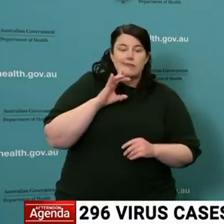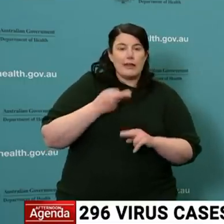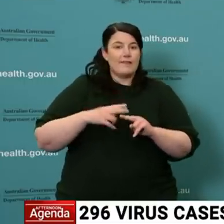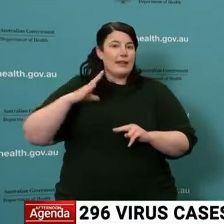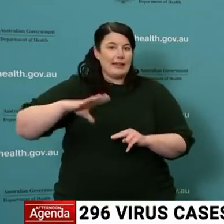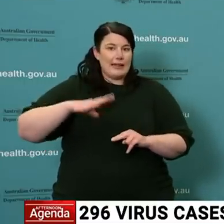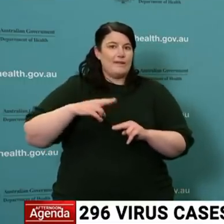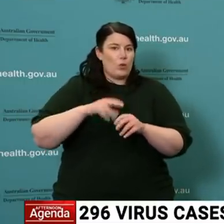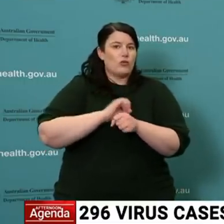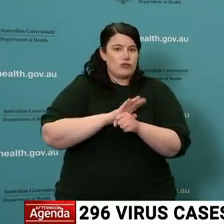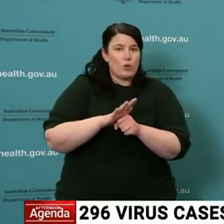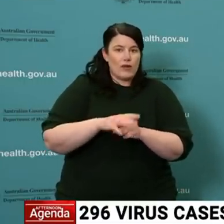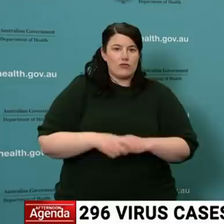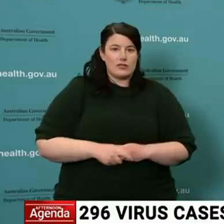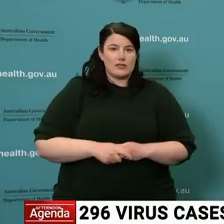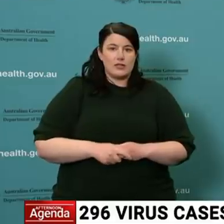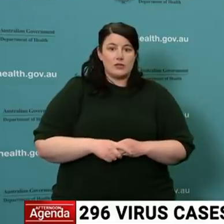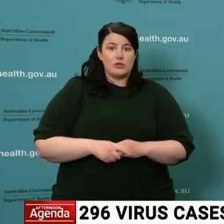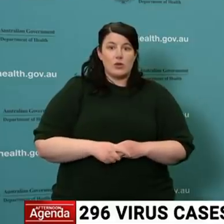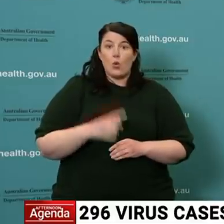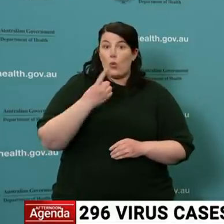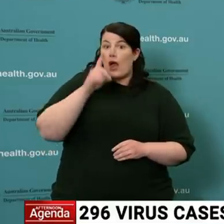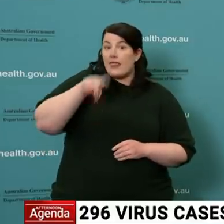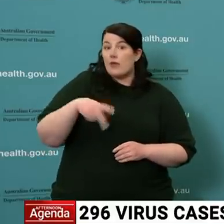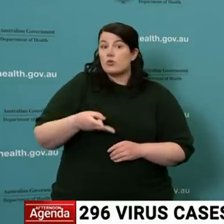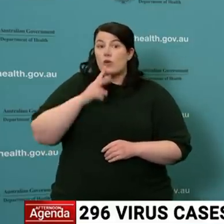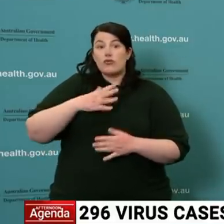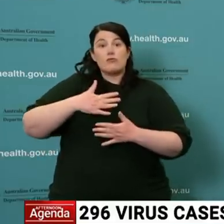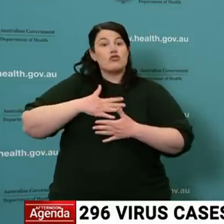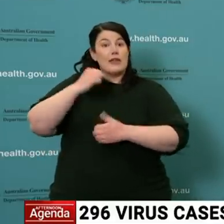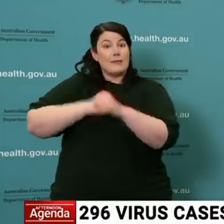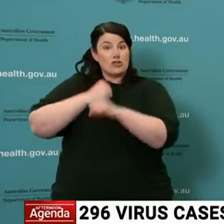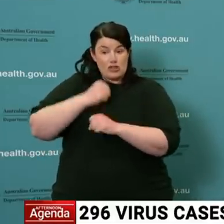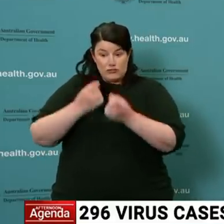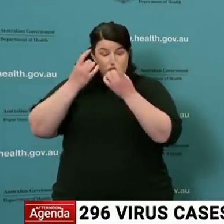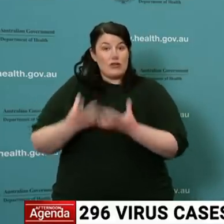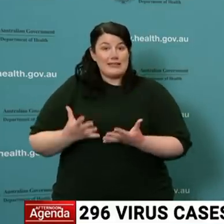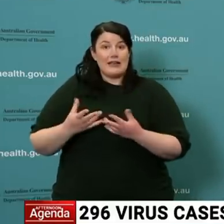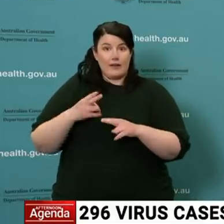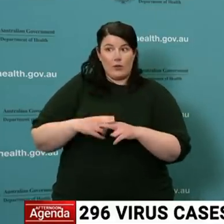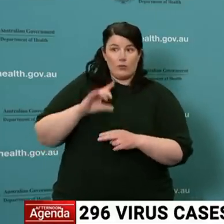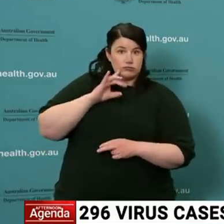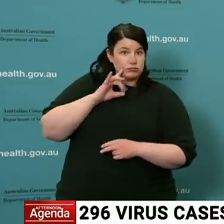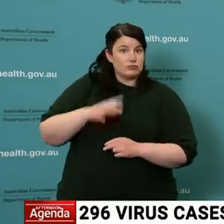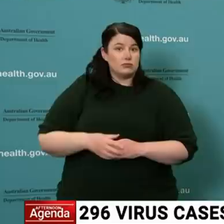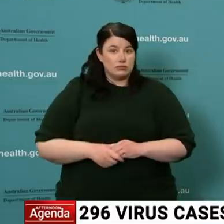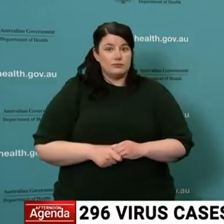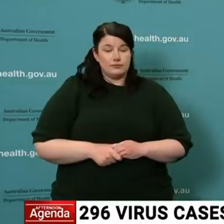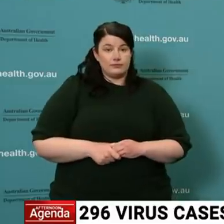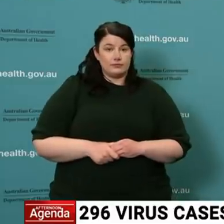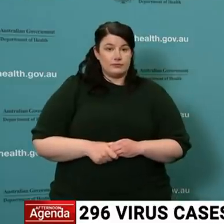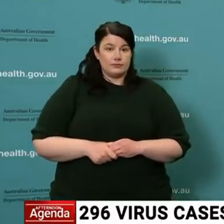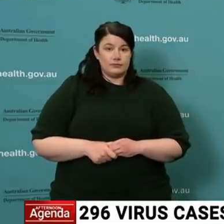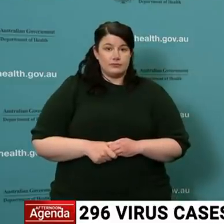care in Victoria, 1,200 ventilators within their system. Now, at the moment, based